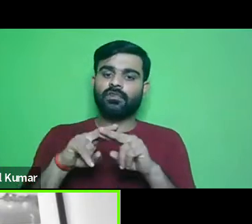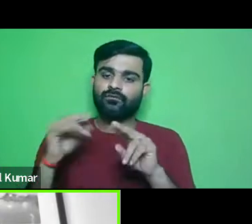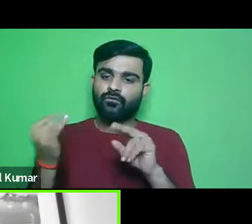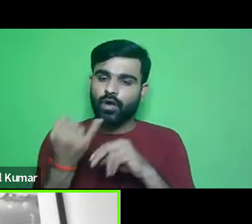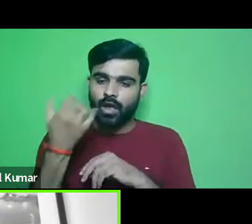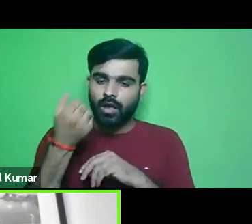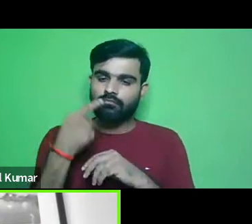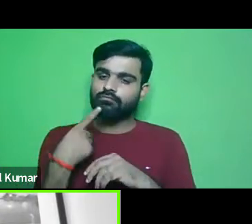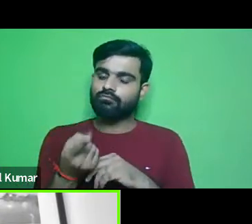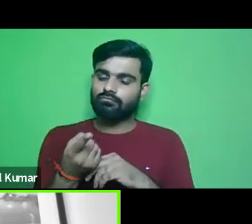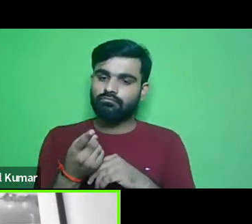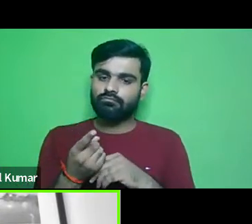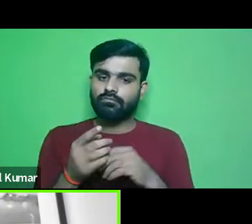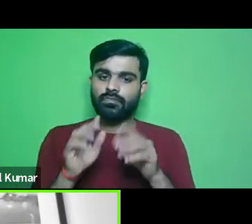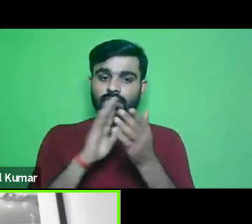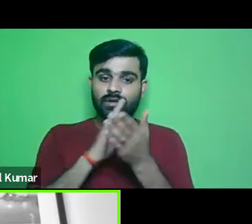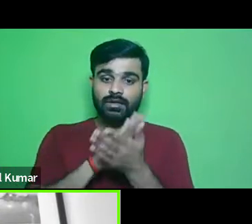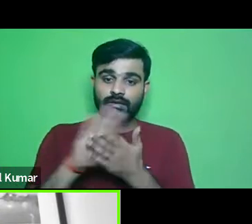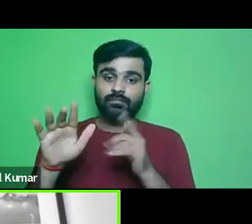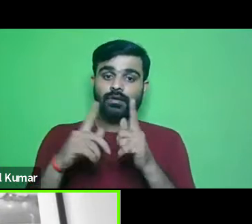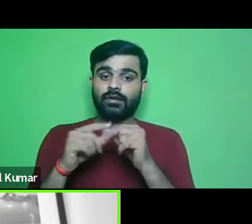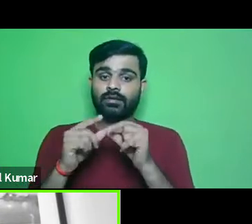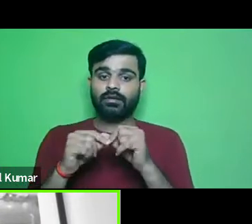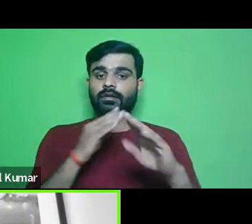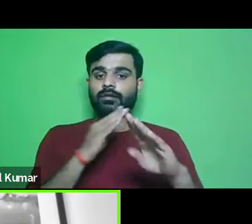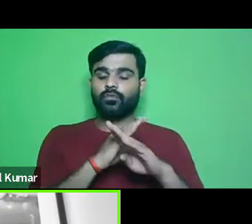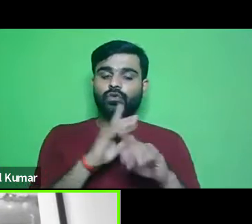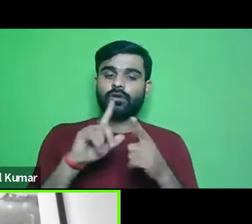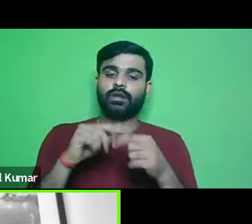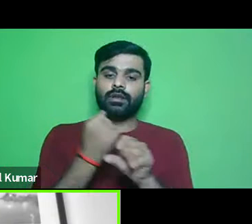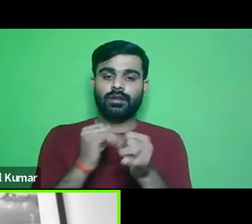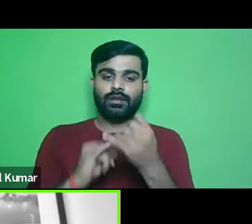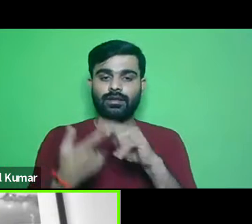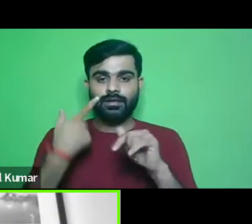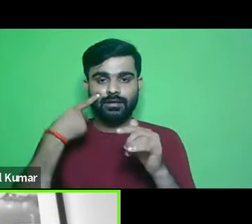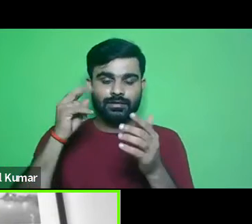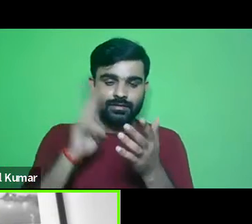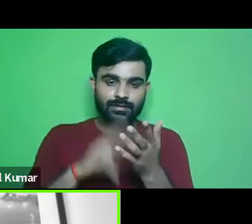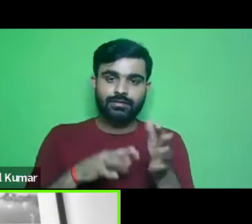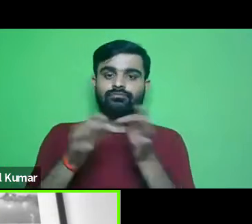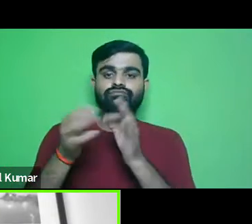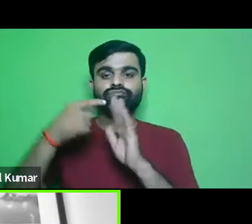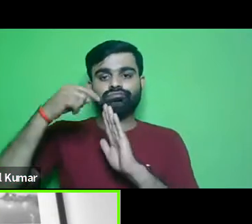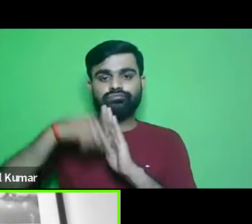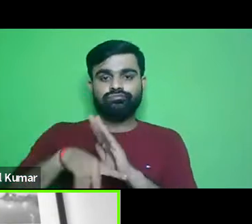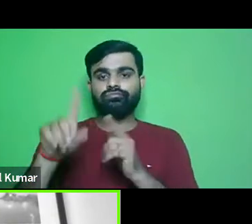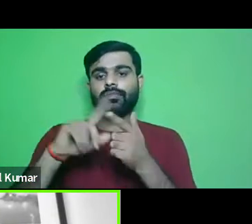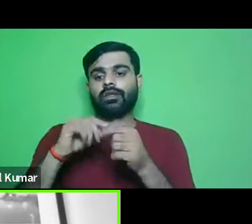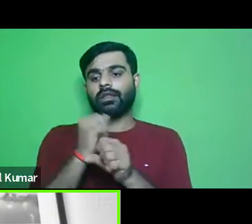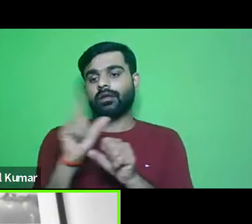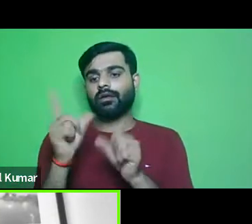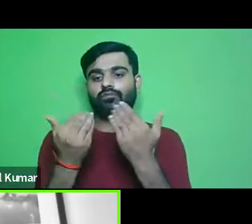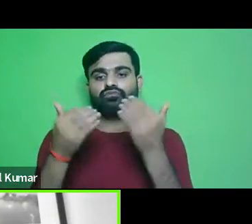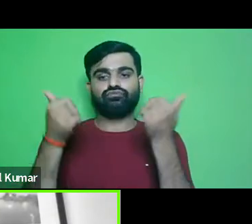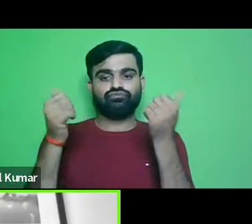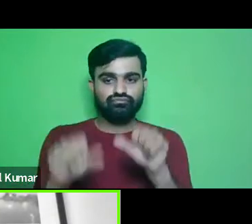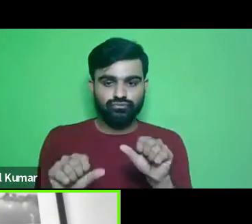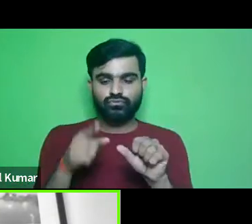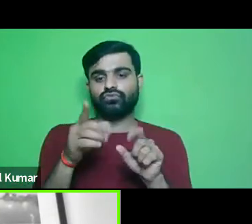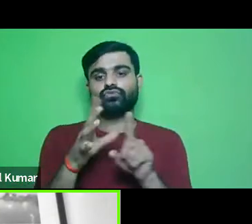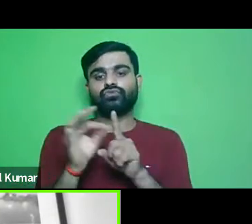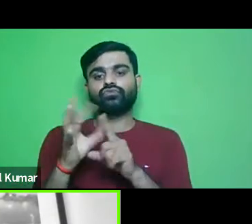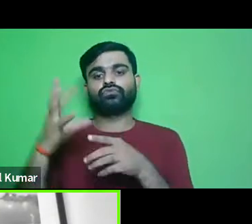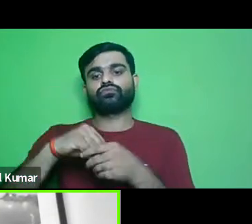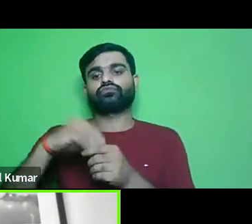that is purely a problem for data protection legislation. Like most of the things described there would either not be possible or you could hold